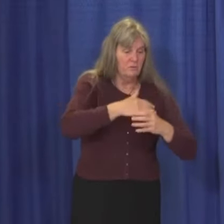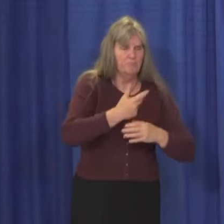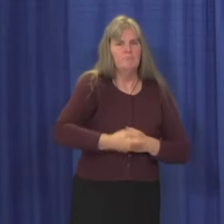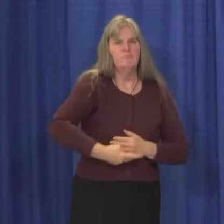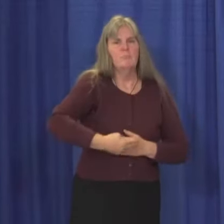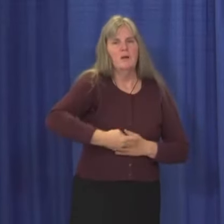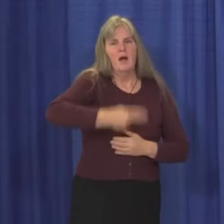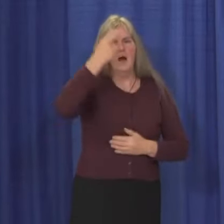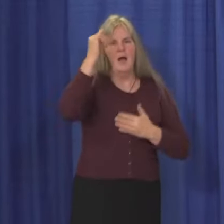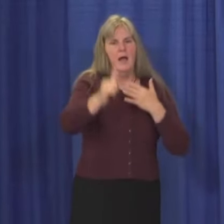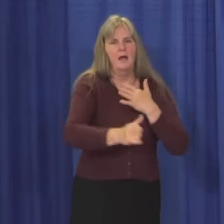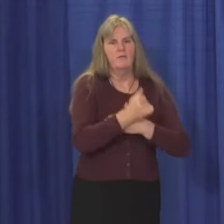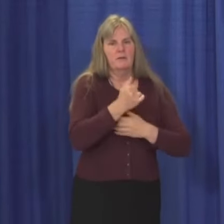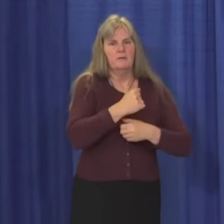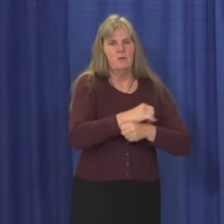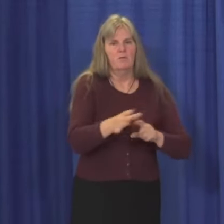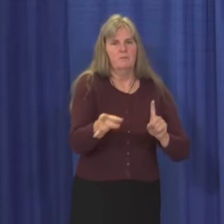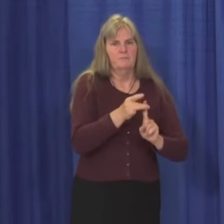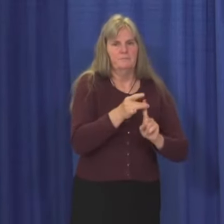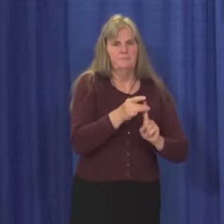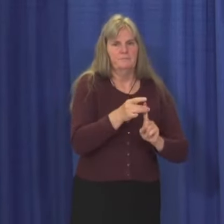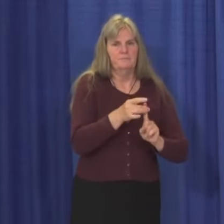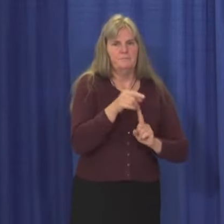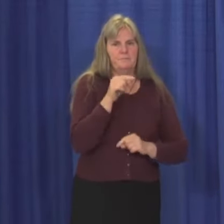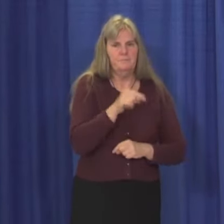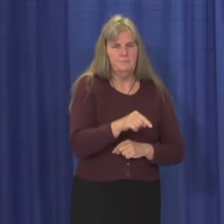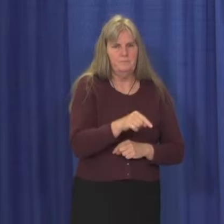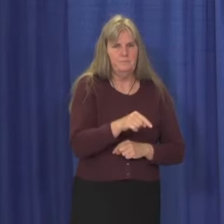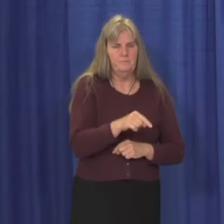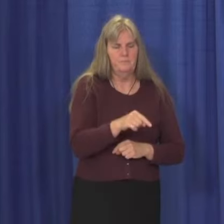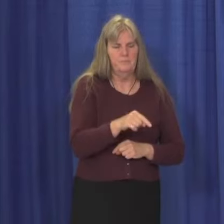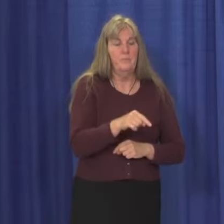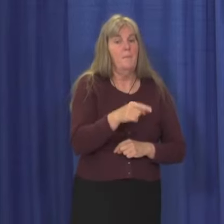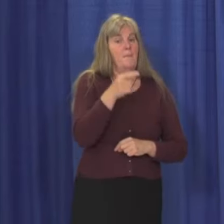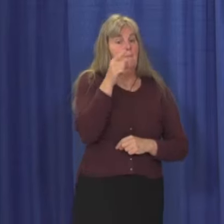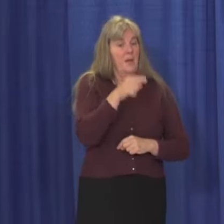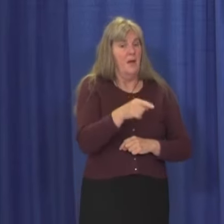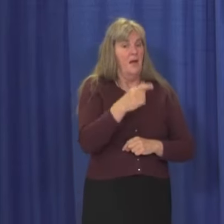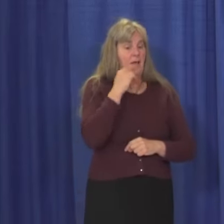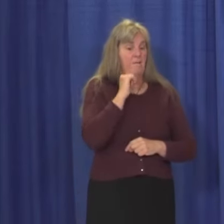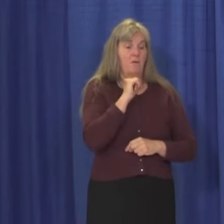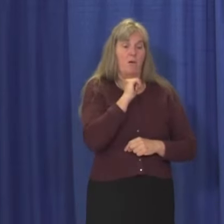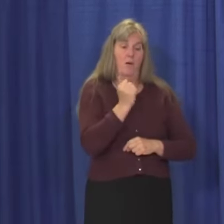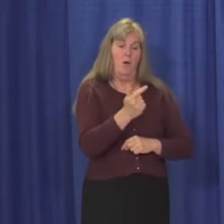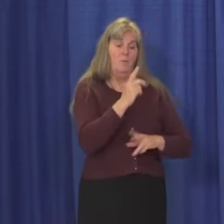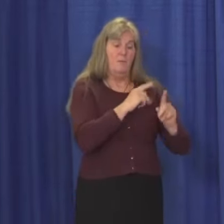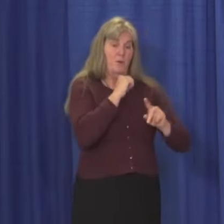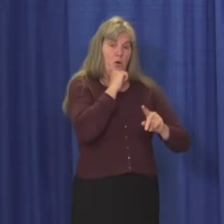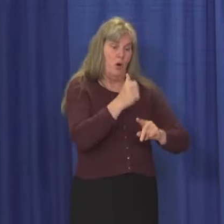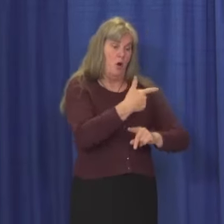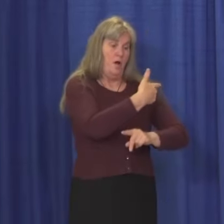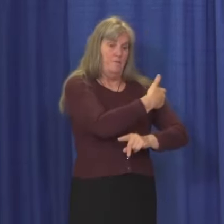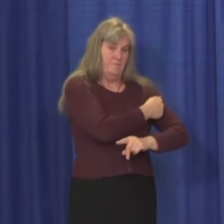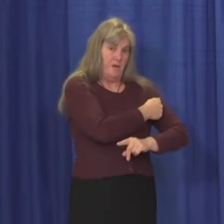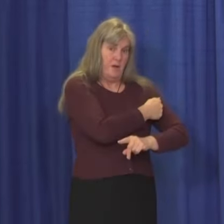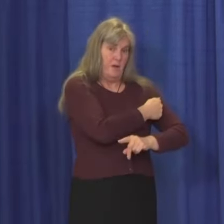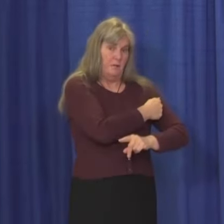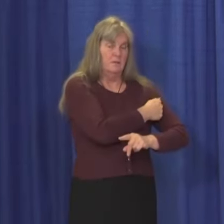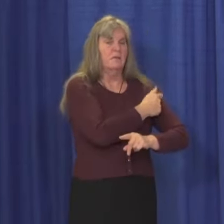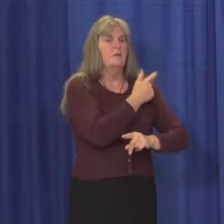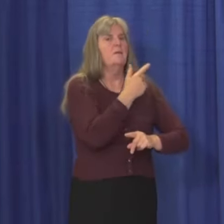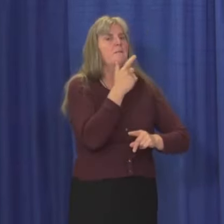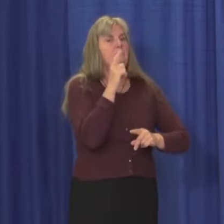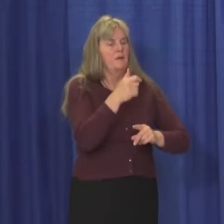higher. But that risk is lowered when other public health measures are maintained, such as masking and physical